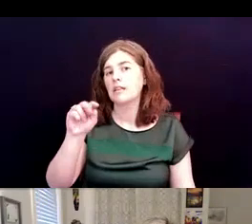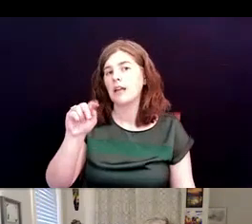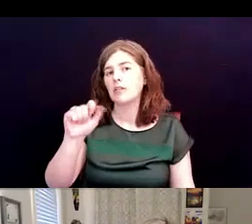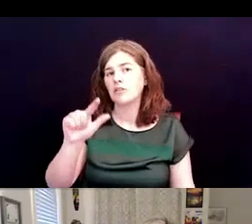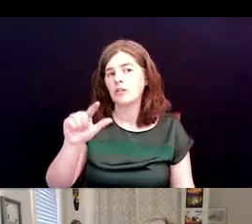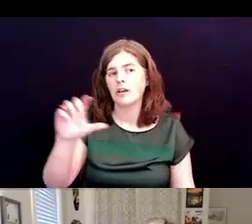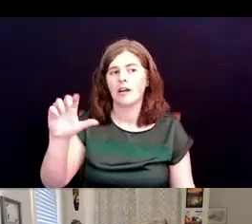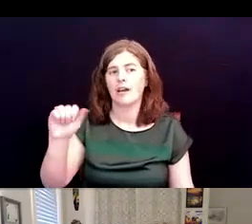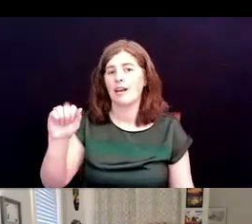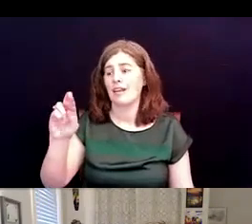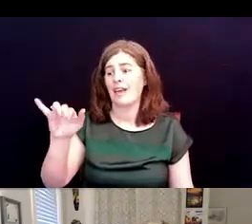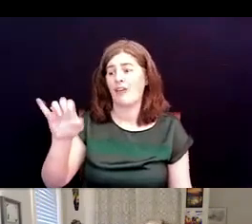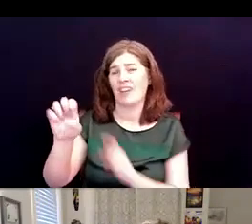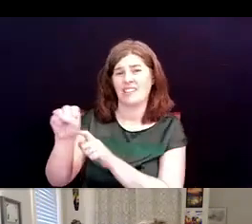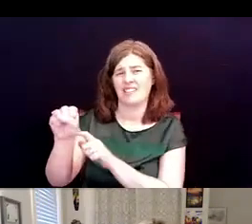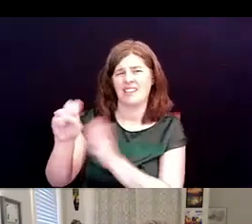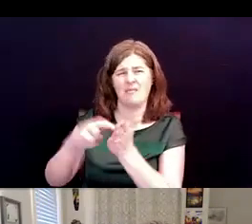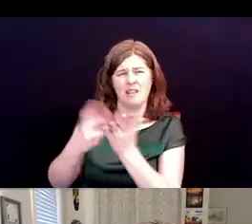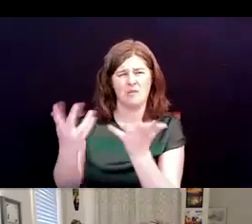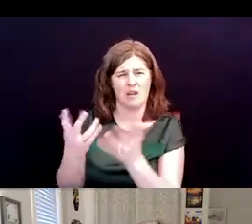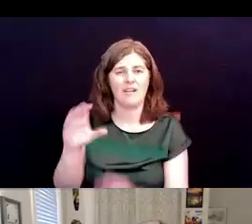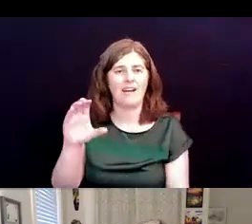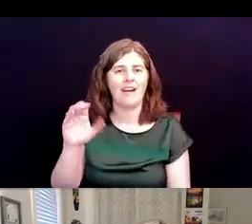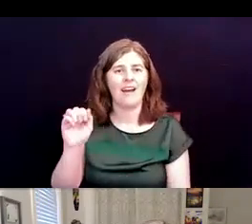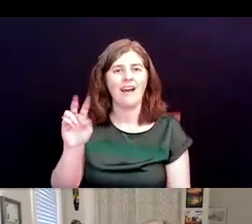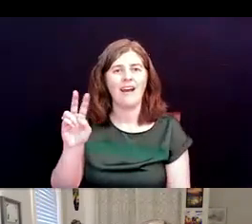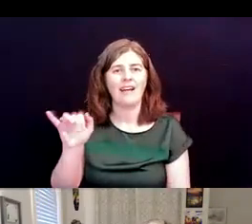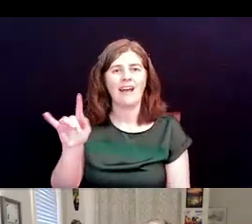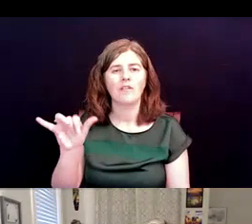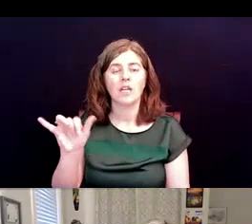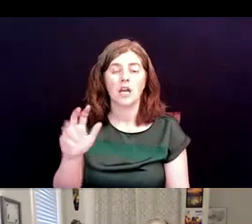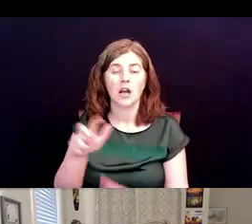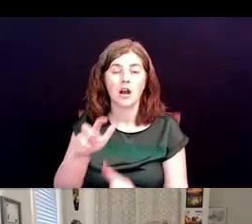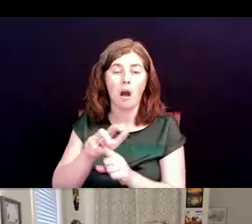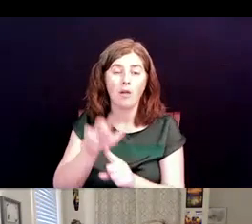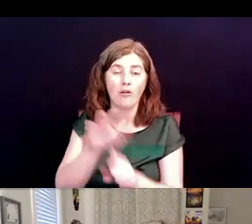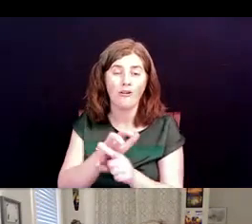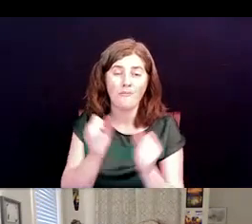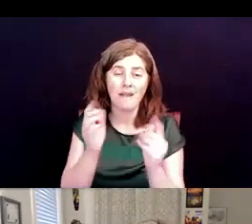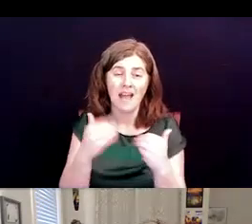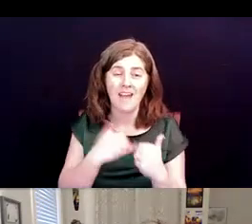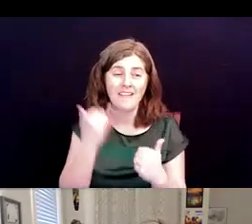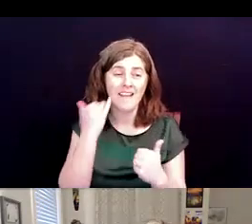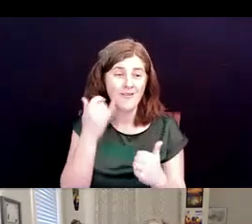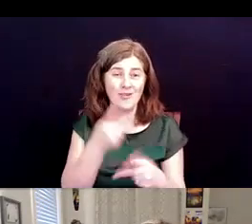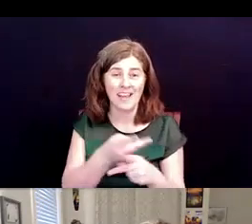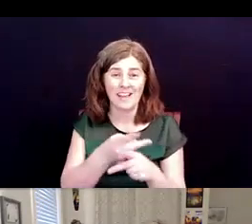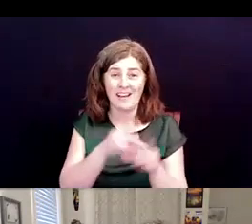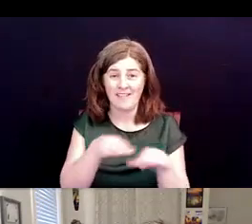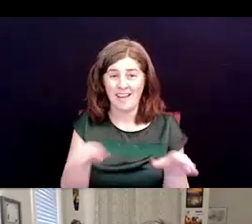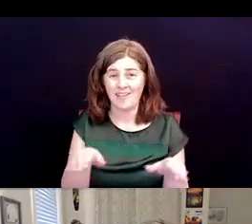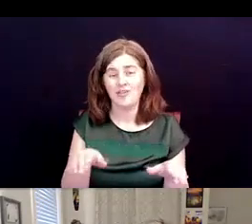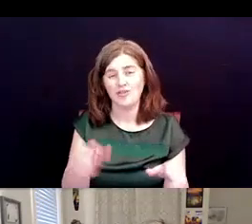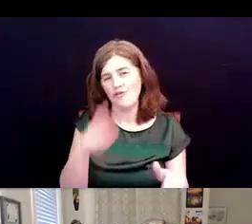word for cavities, but it is so common. And I guarantee you, you all are likely, if you're taking care of kids, you know